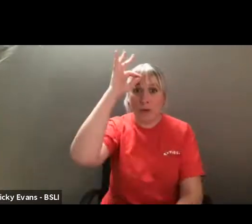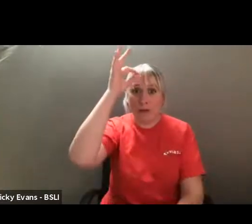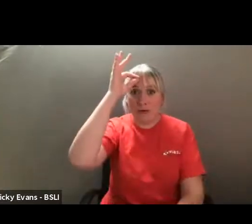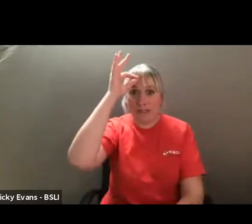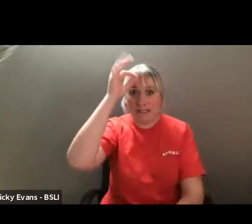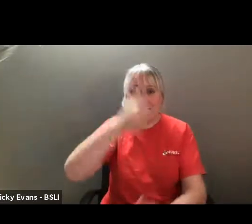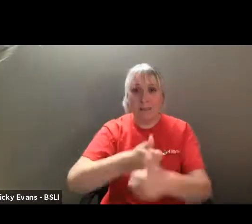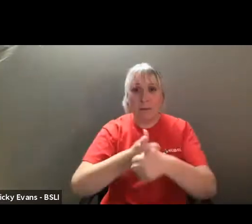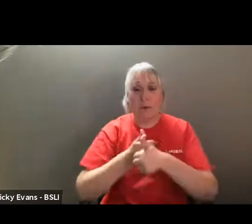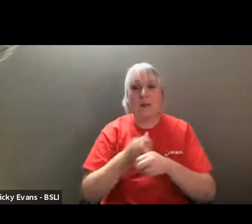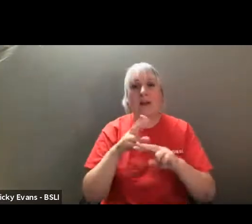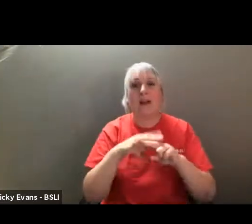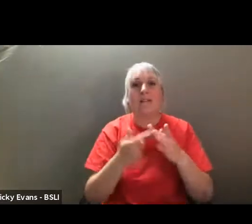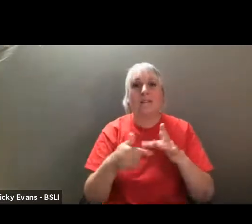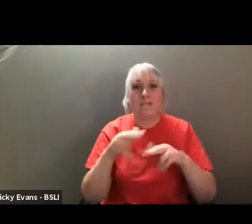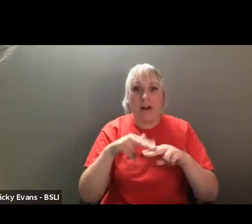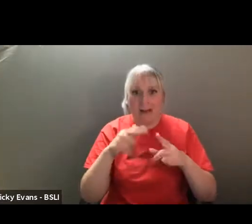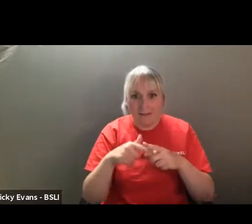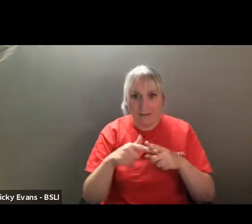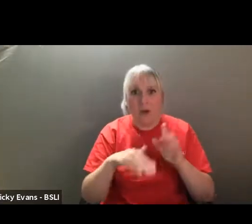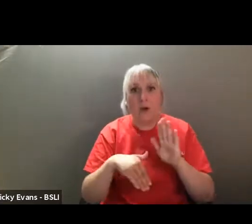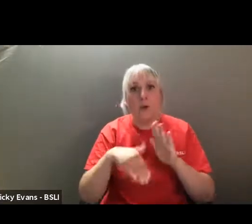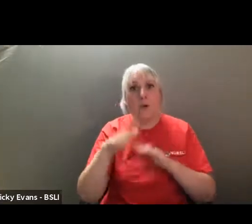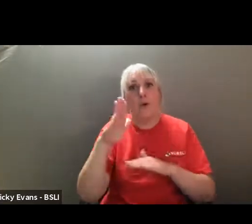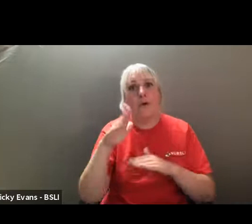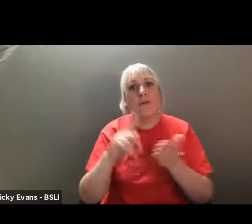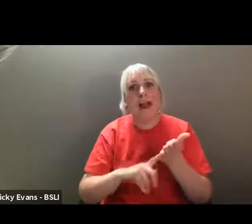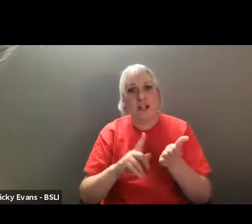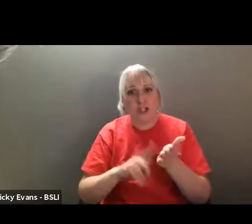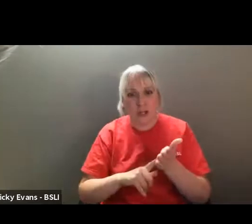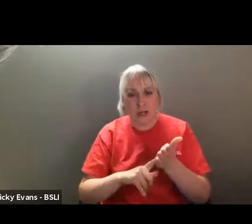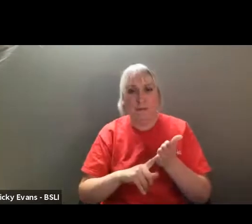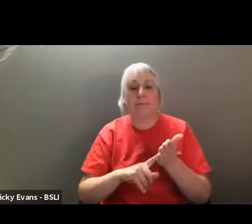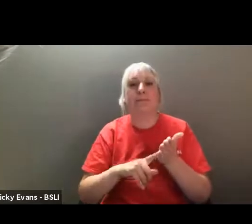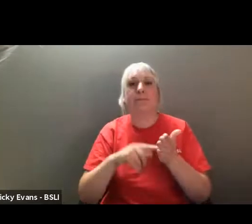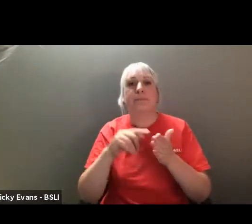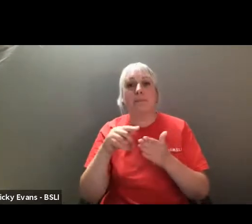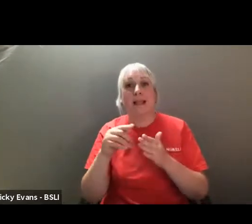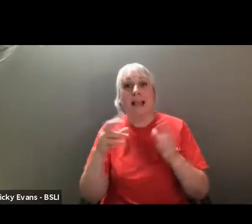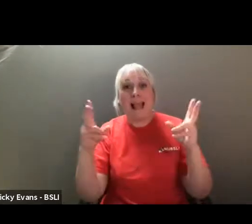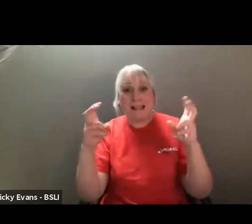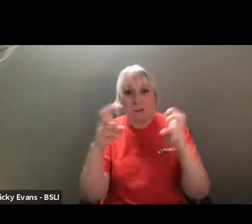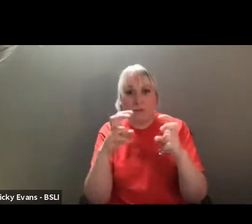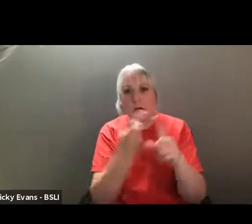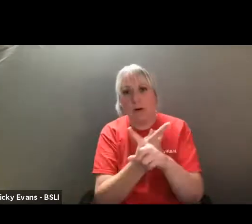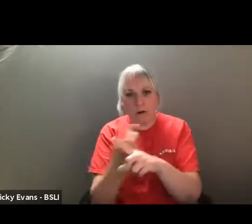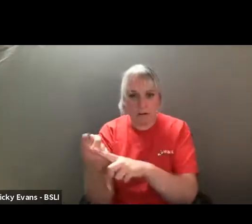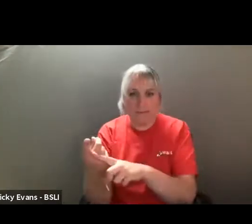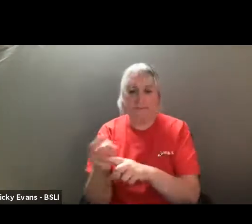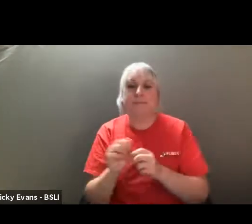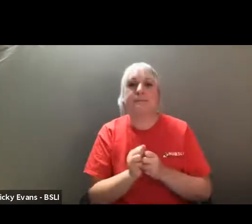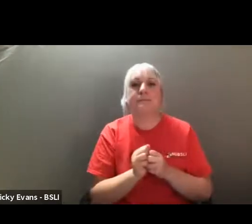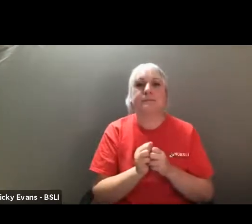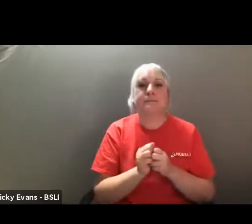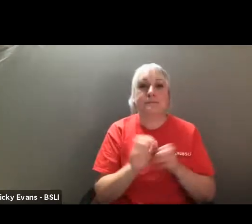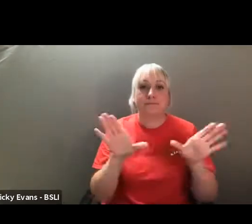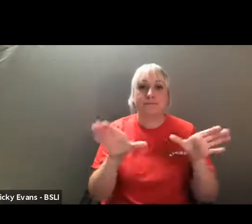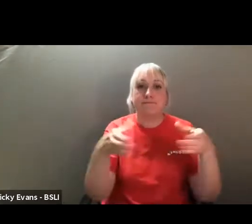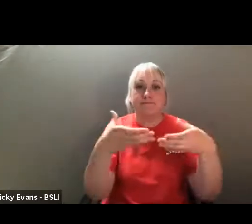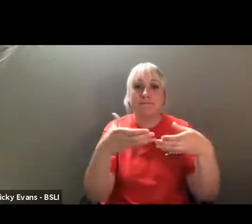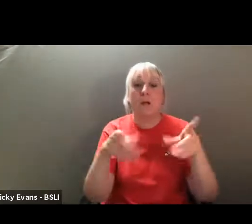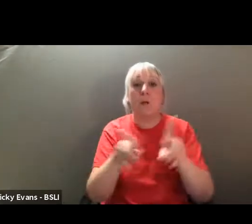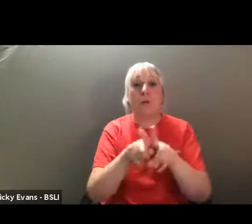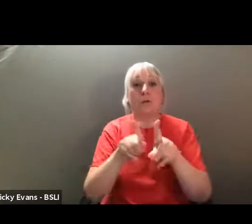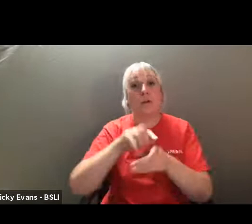North Lanarkshire, Glasgow and Edinburgh. And it also has the support of the Scottish Government, who